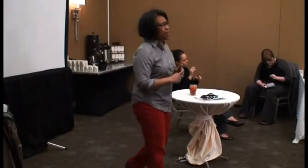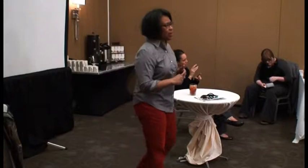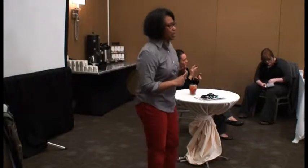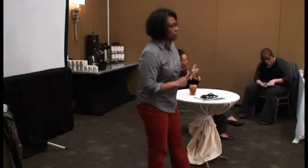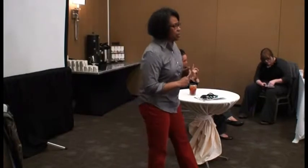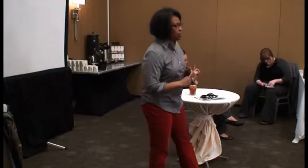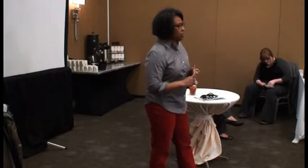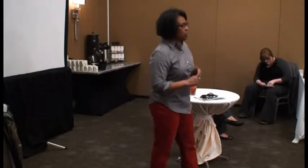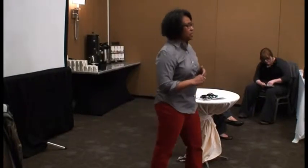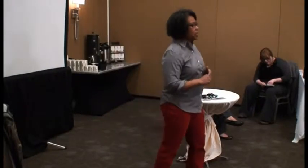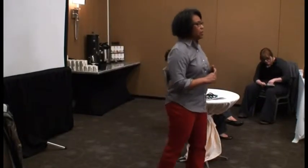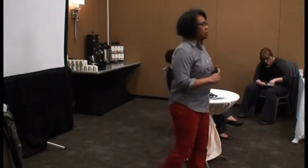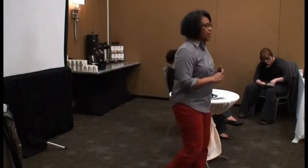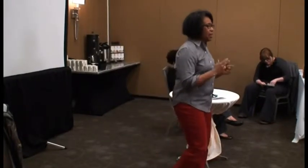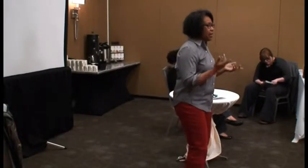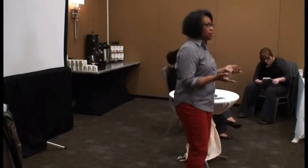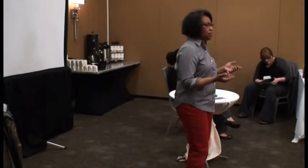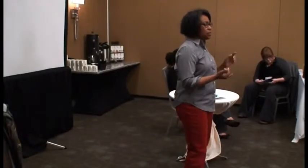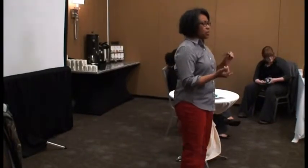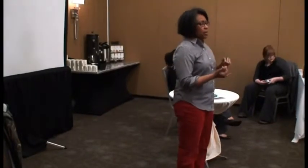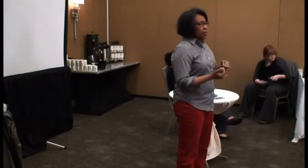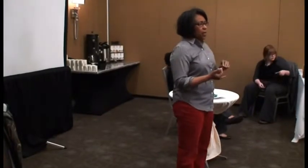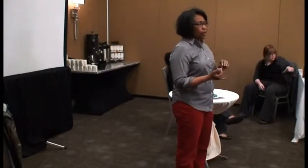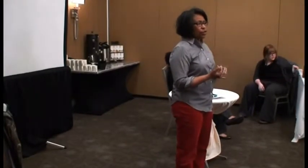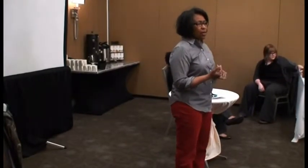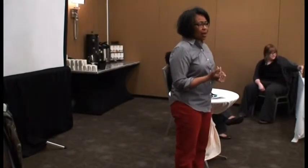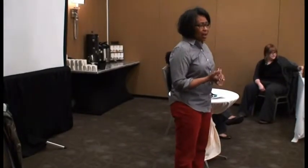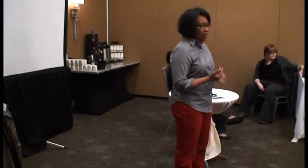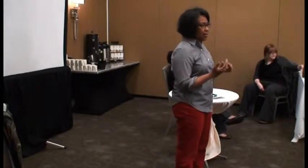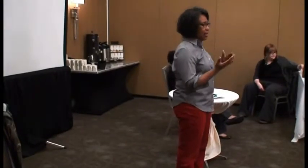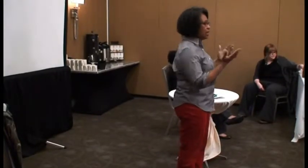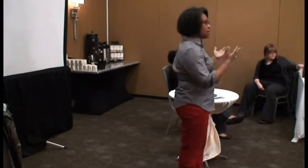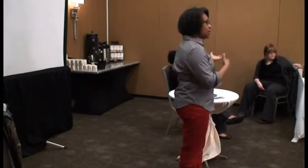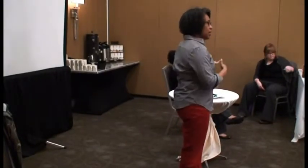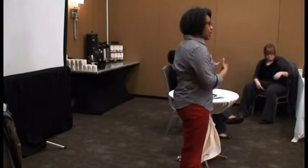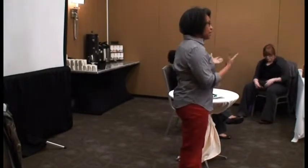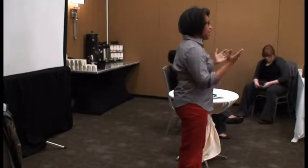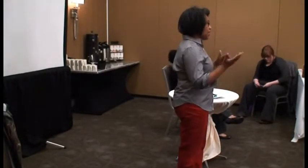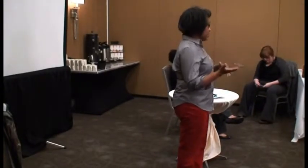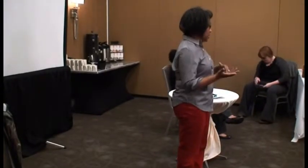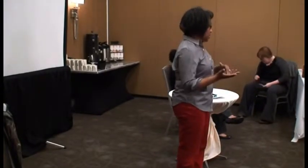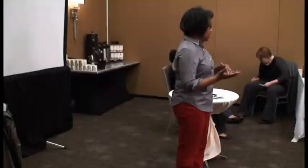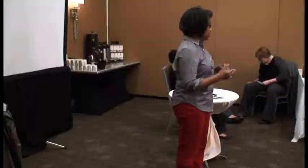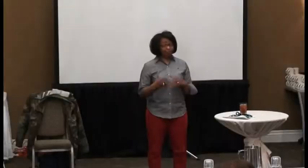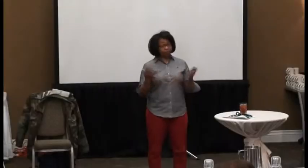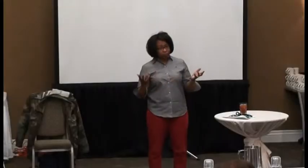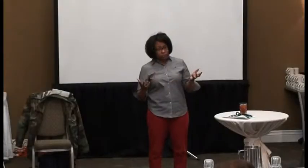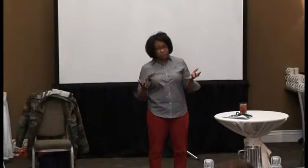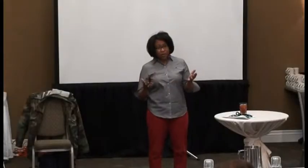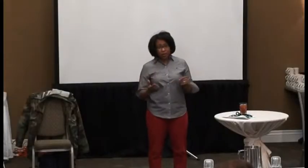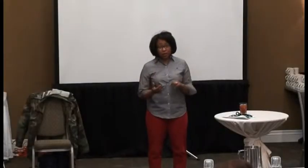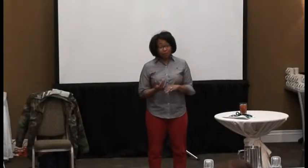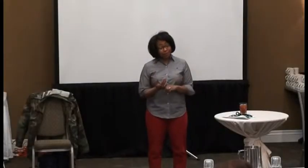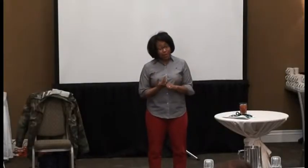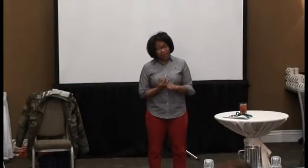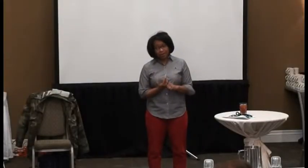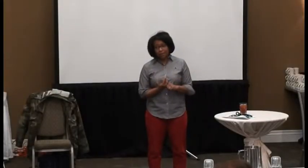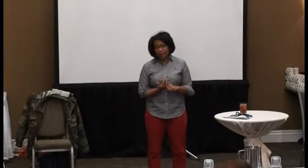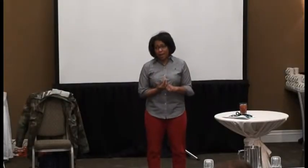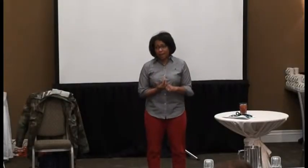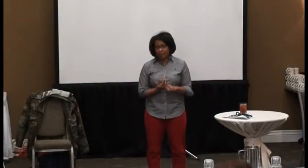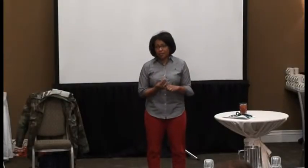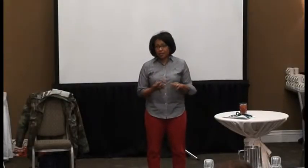The theory in terms of stimulant medications, drug holidays, it varies depending on